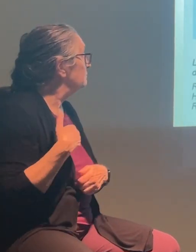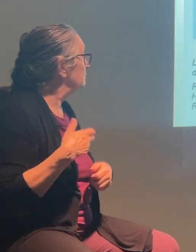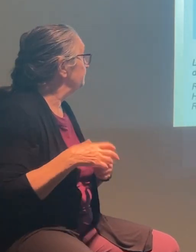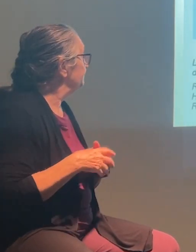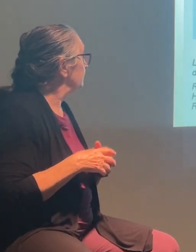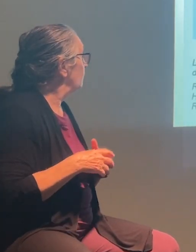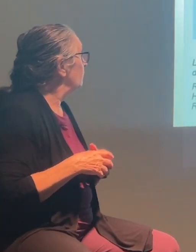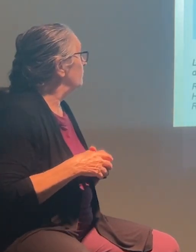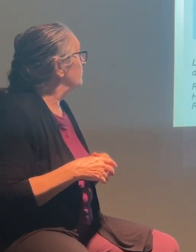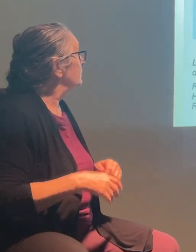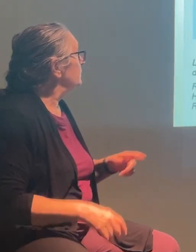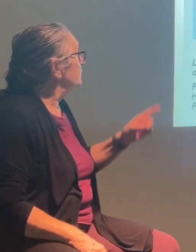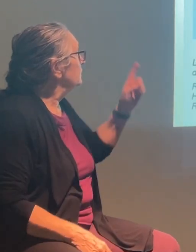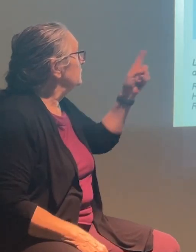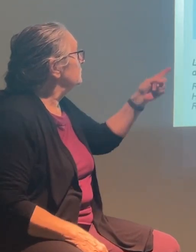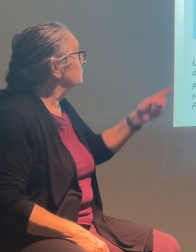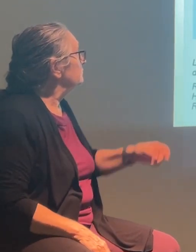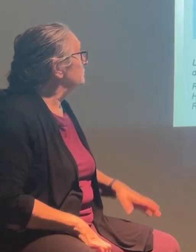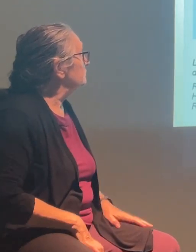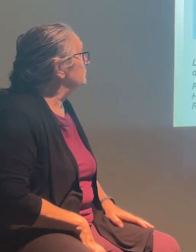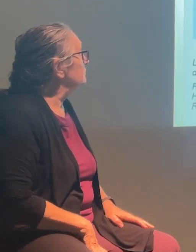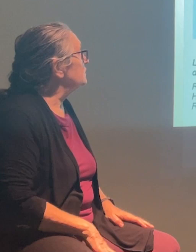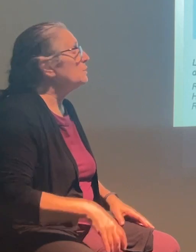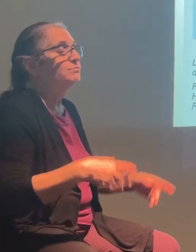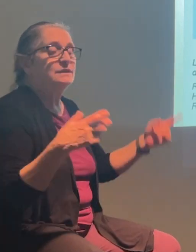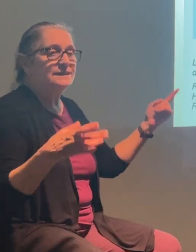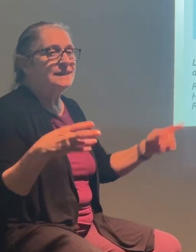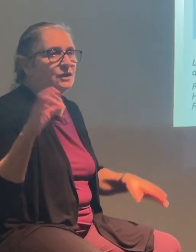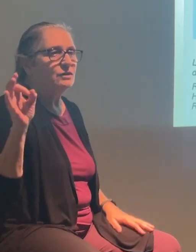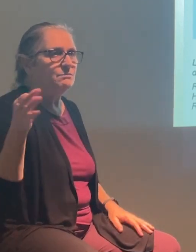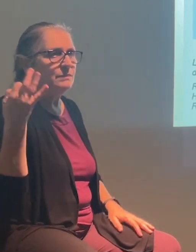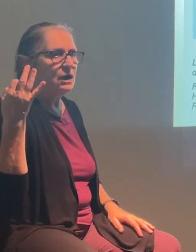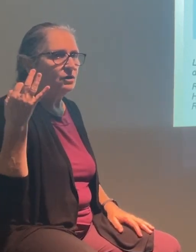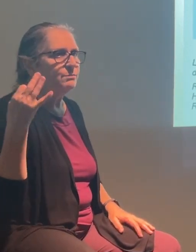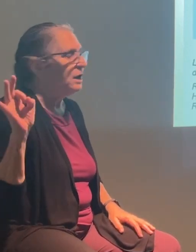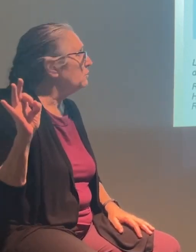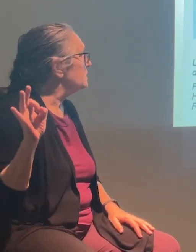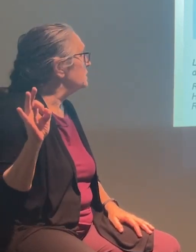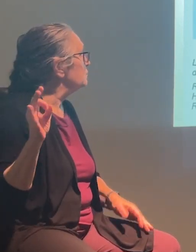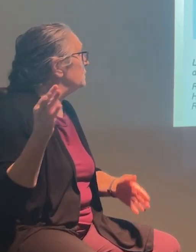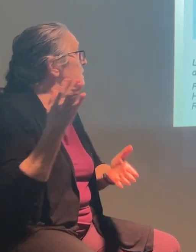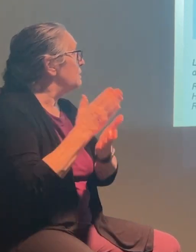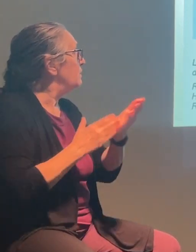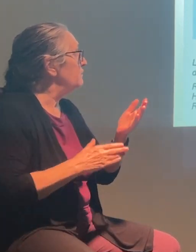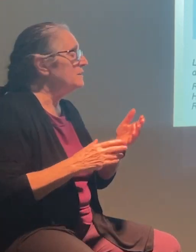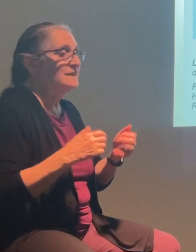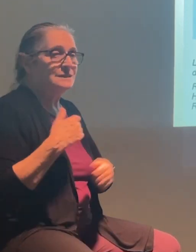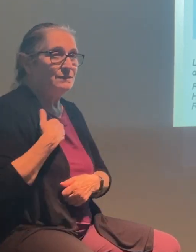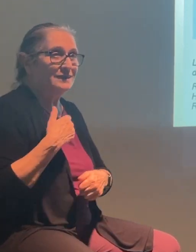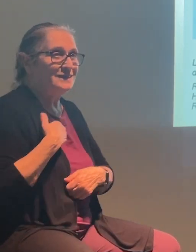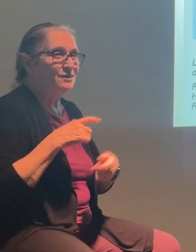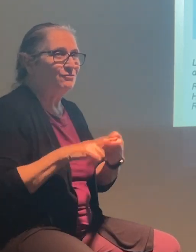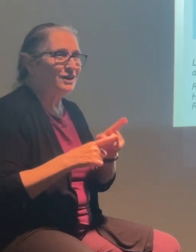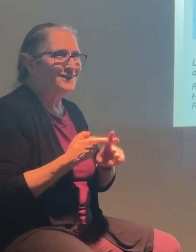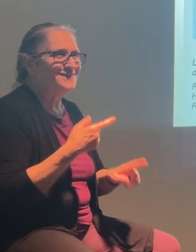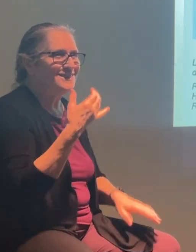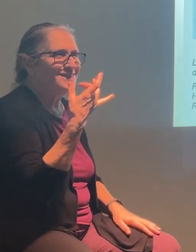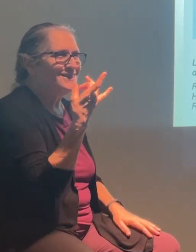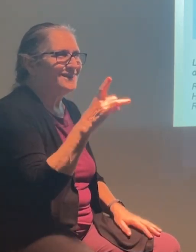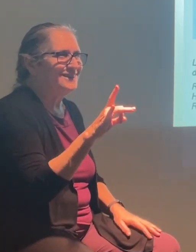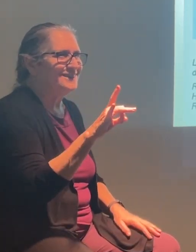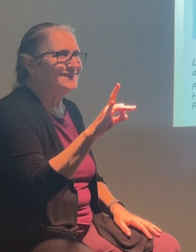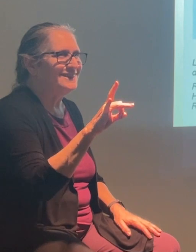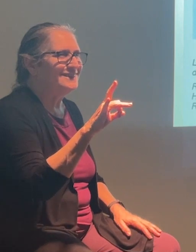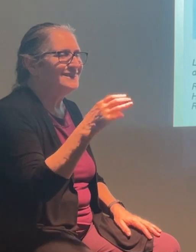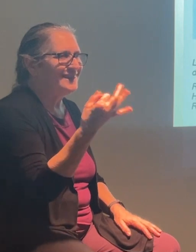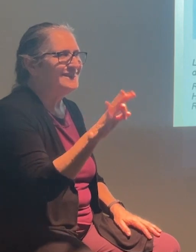So this Steichen is in Paris with some of his military friends, 1918, right around when